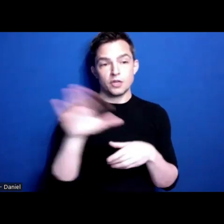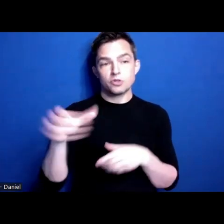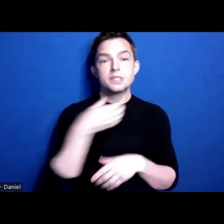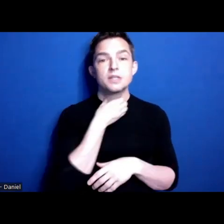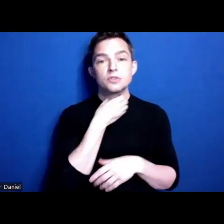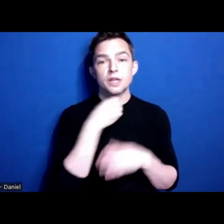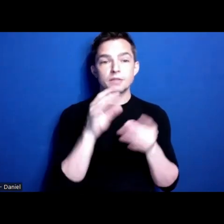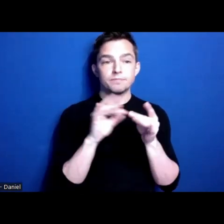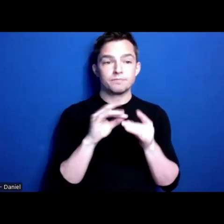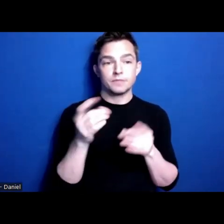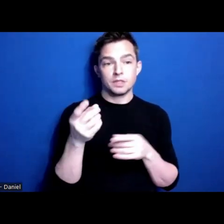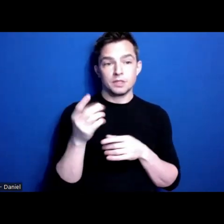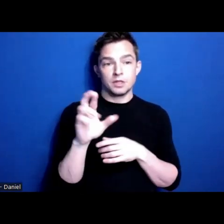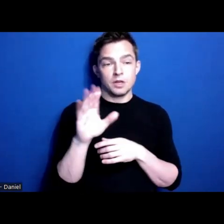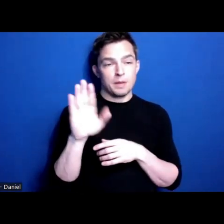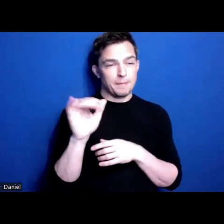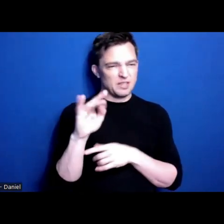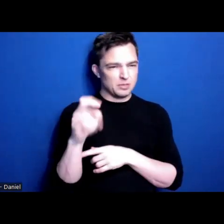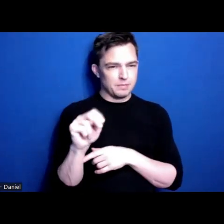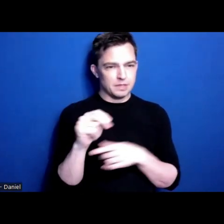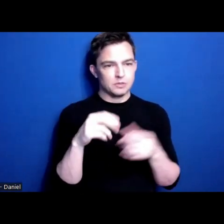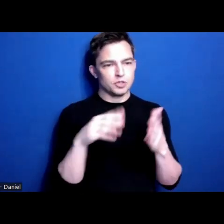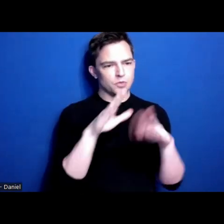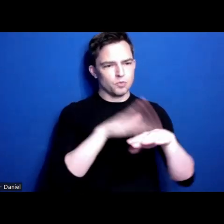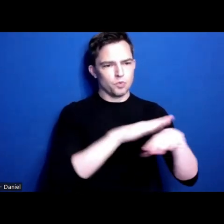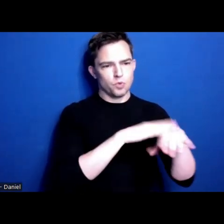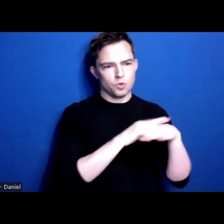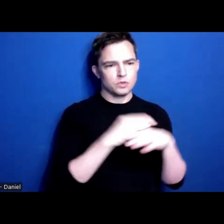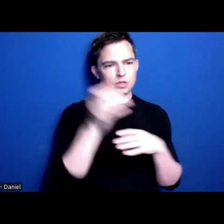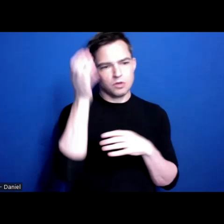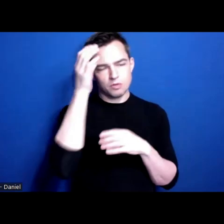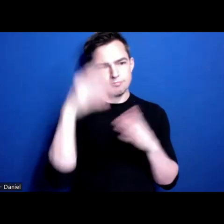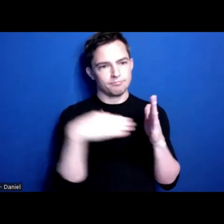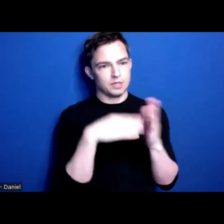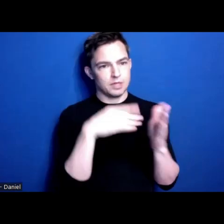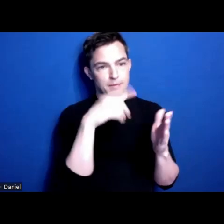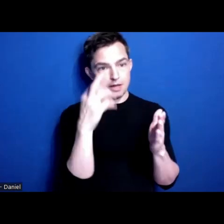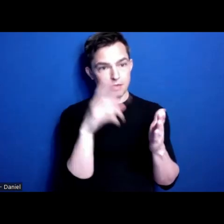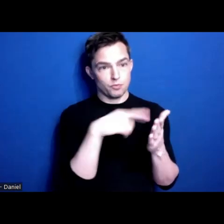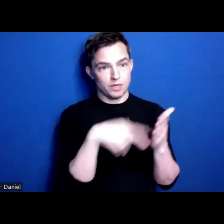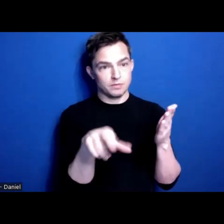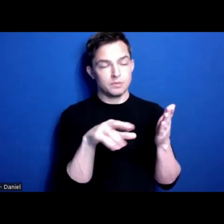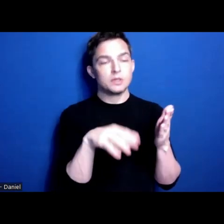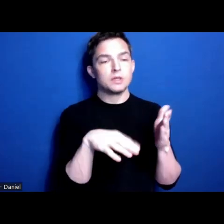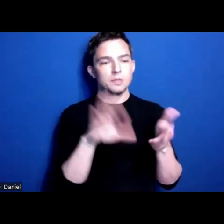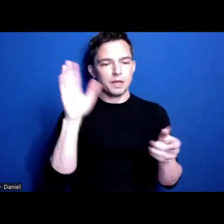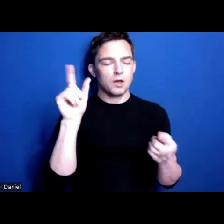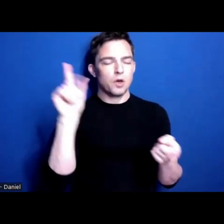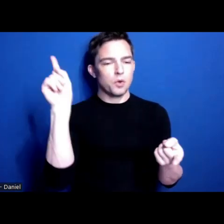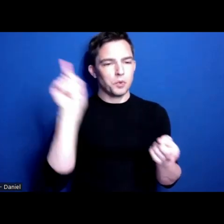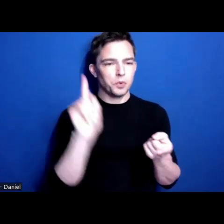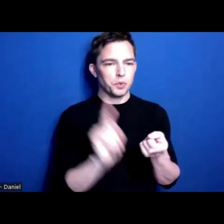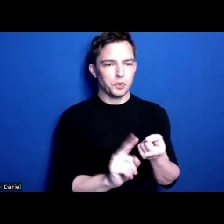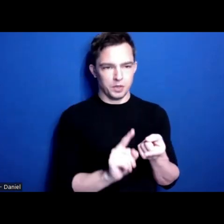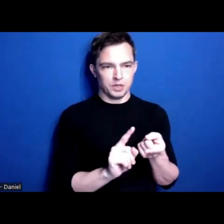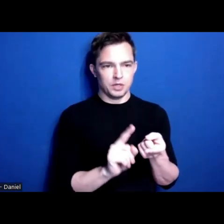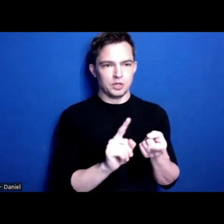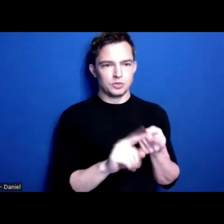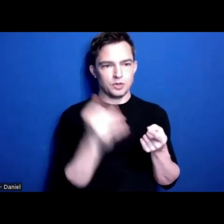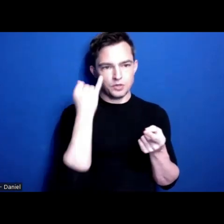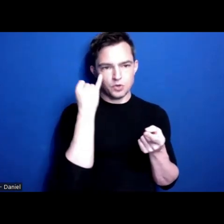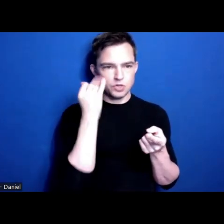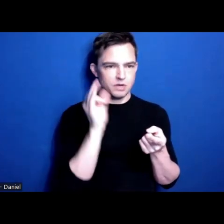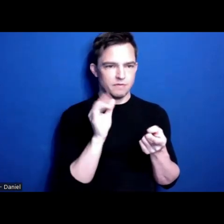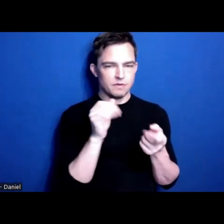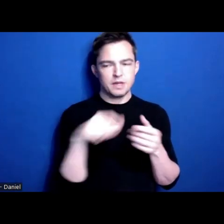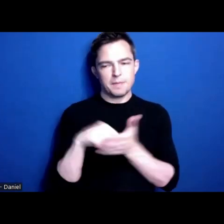dissertation, Benjamin warns against the concept of anti-Black racism being reduced to the notion of, and I'm quoting from page